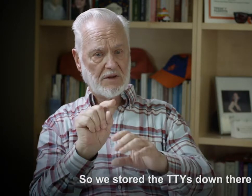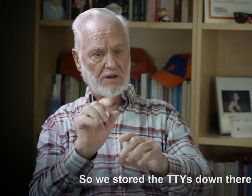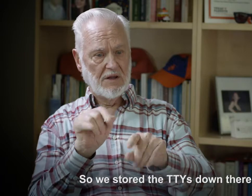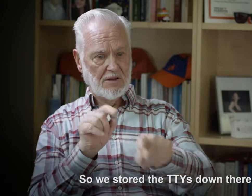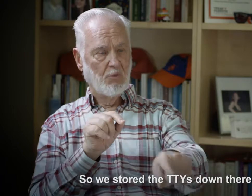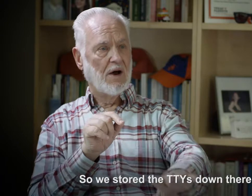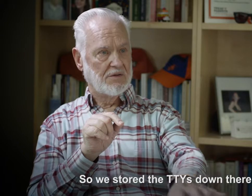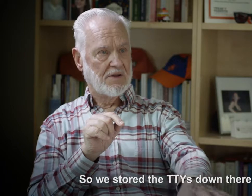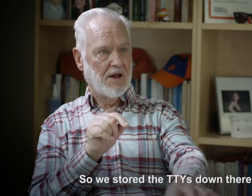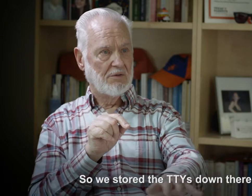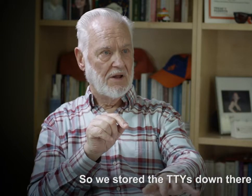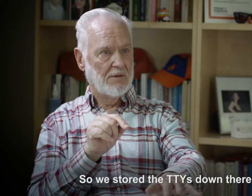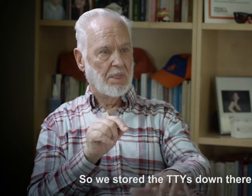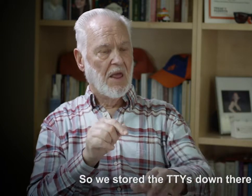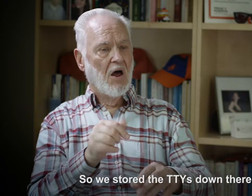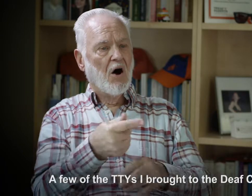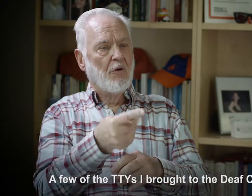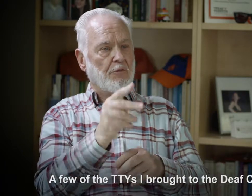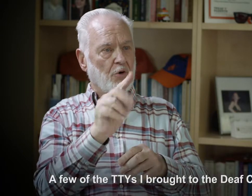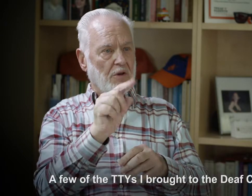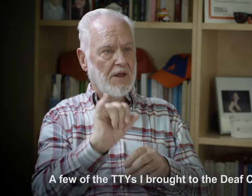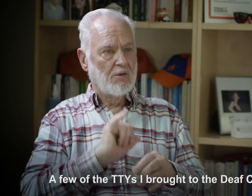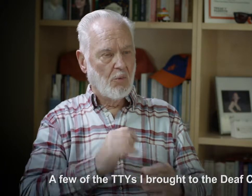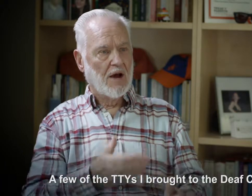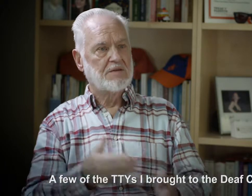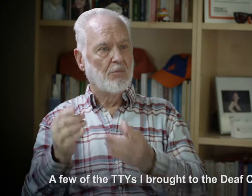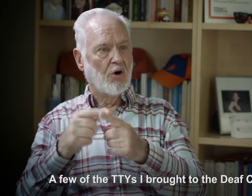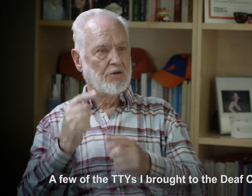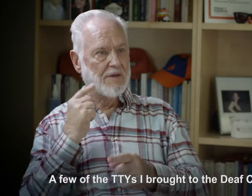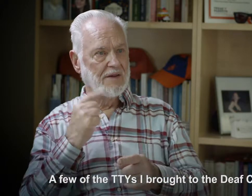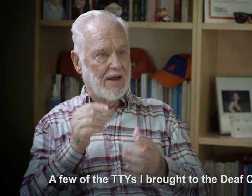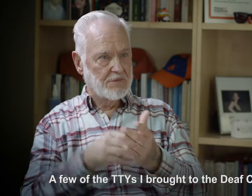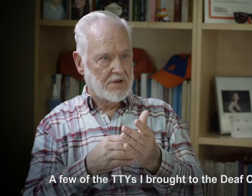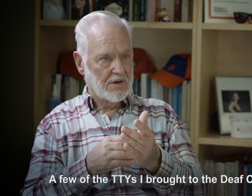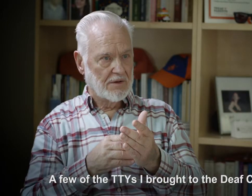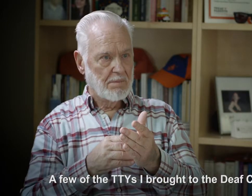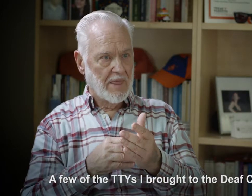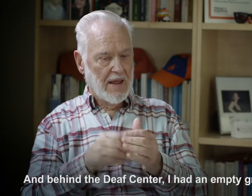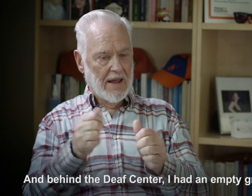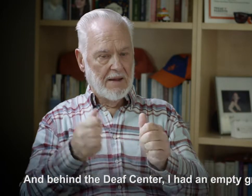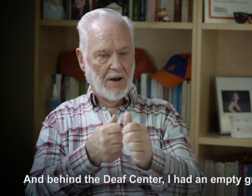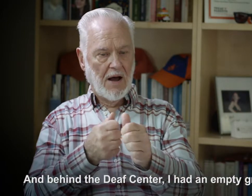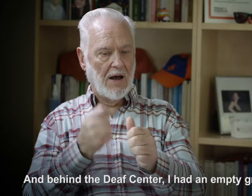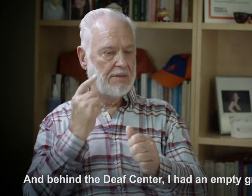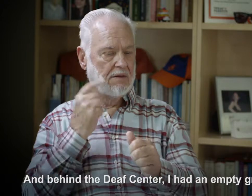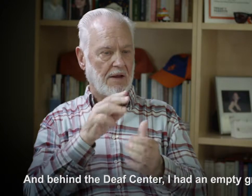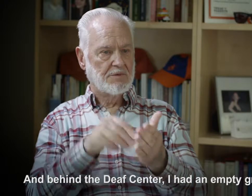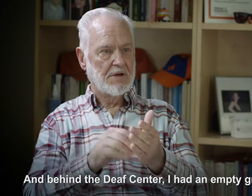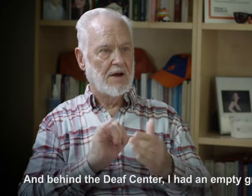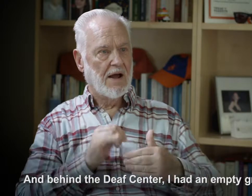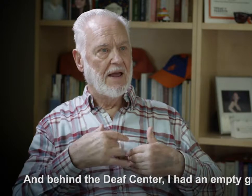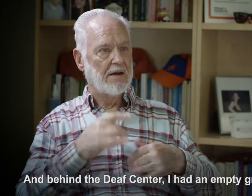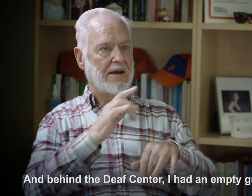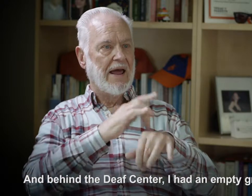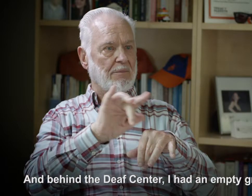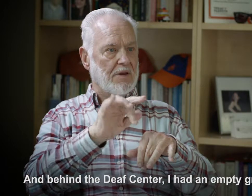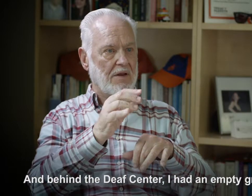the TTYs down there. A few of the TTYs are brought to the Deaf Center. And behind the Deaf Center, I had an empty